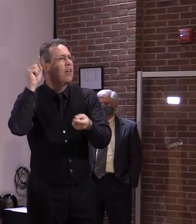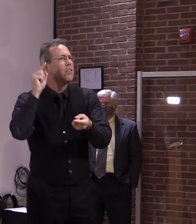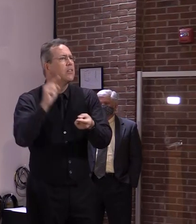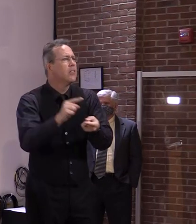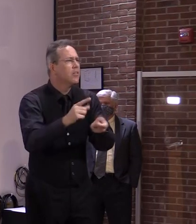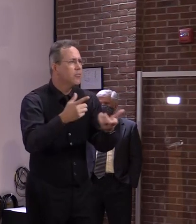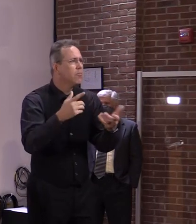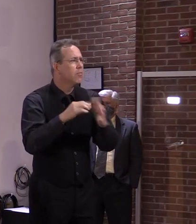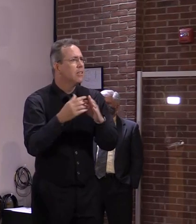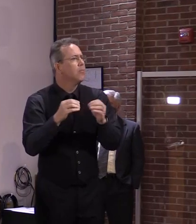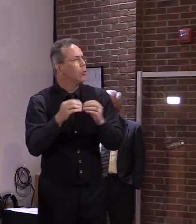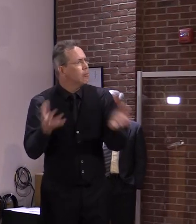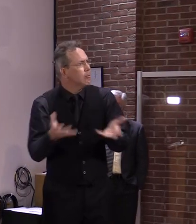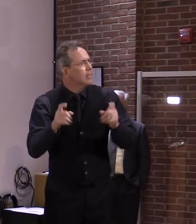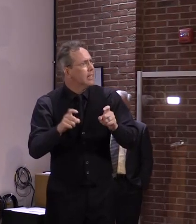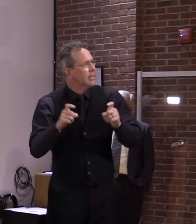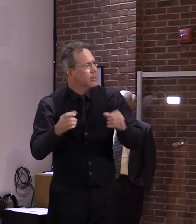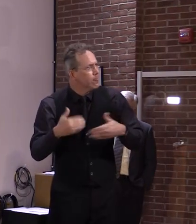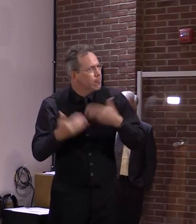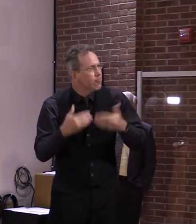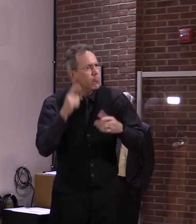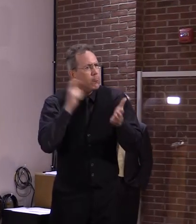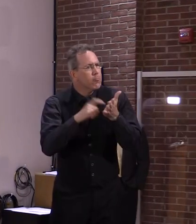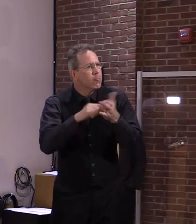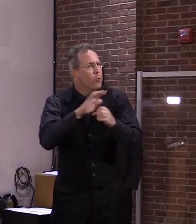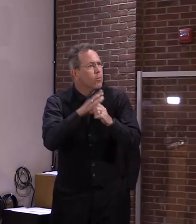of testing in the asymptomatic